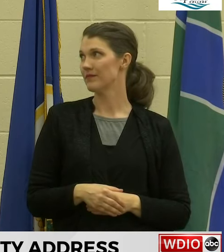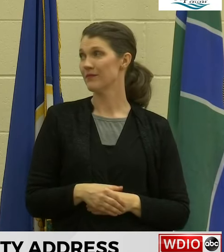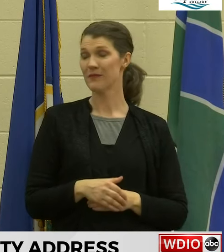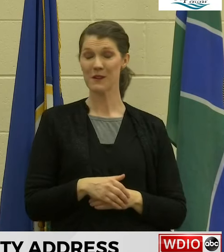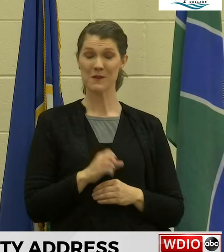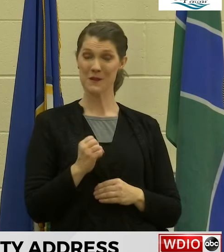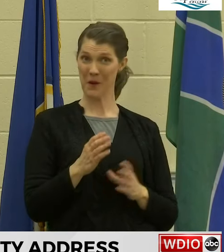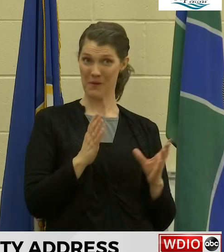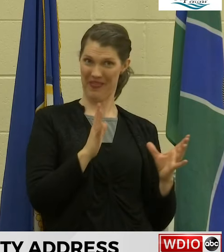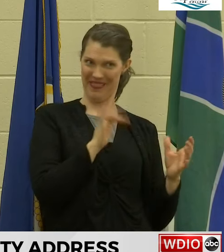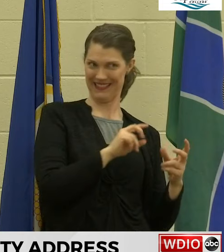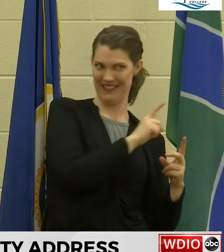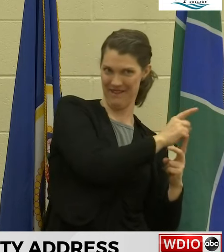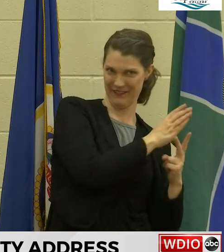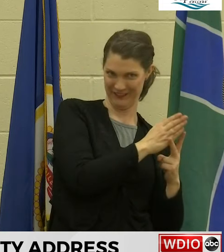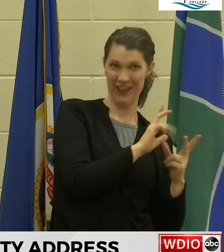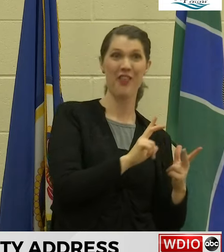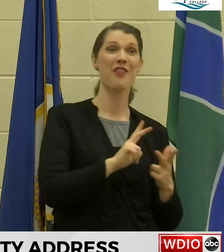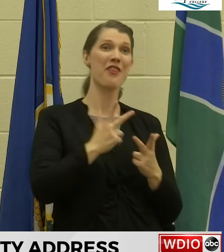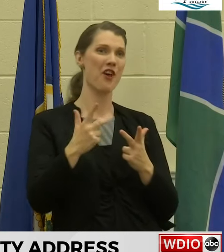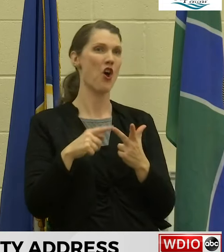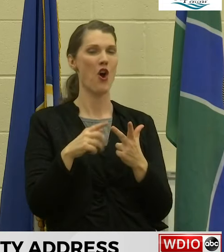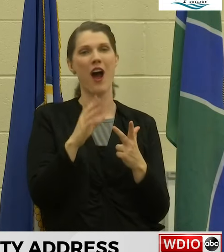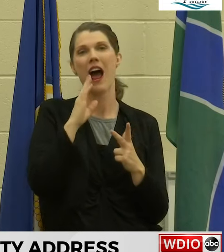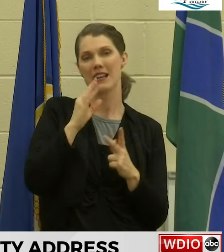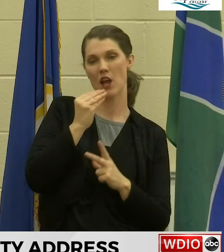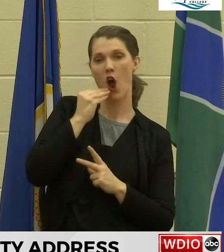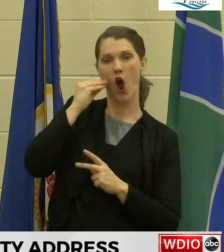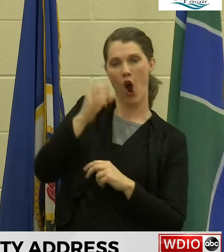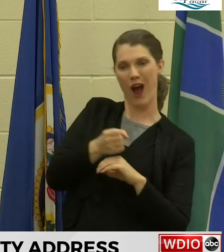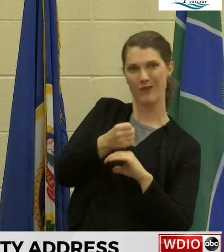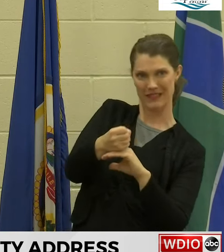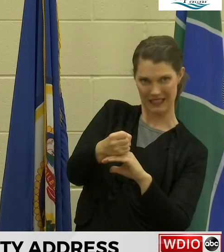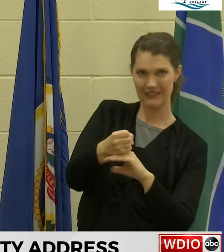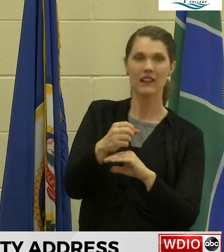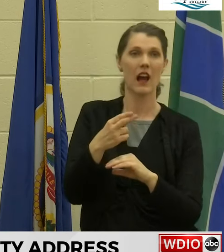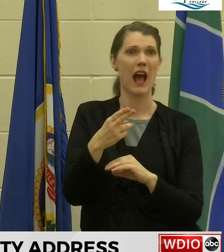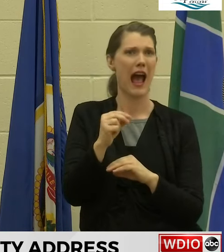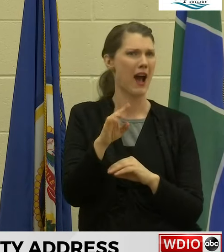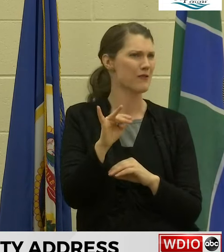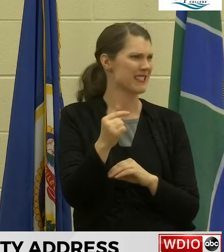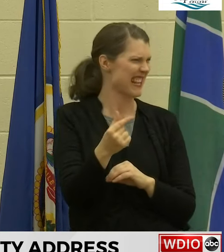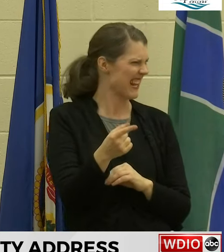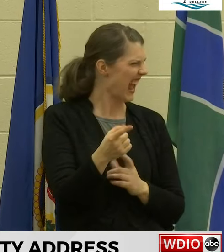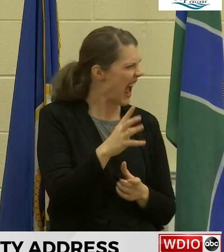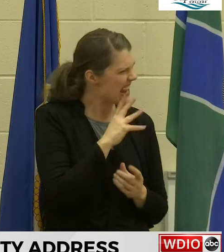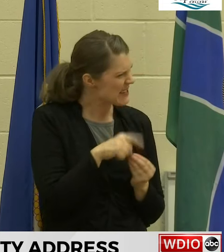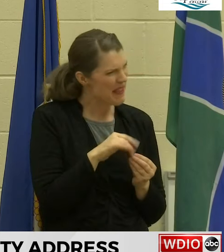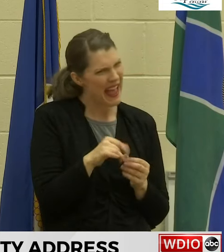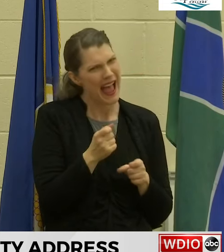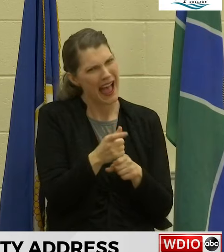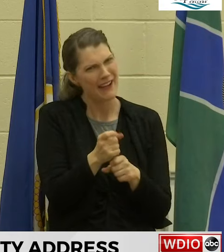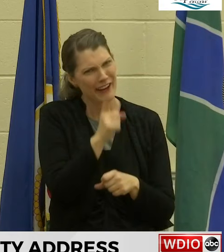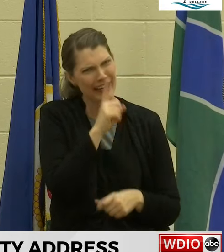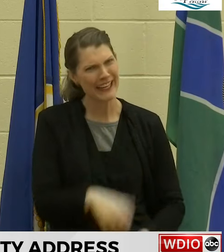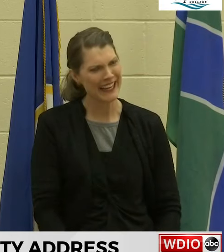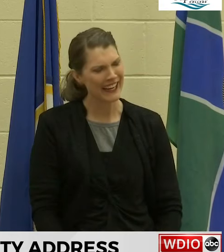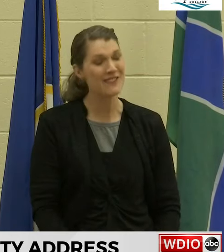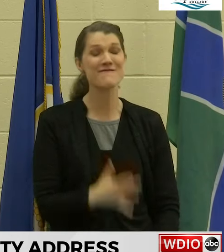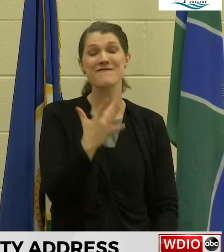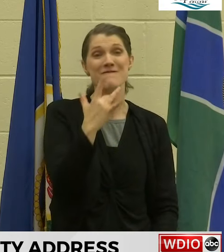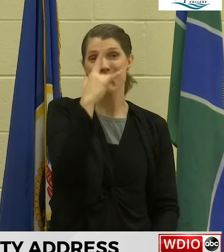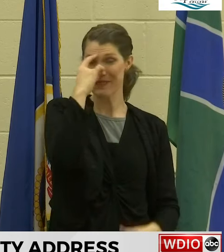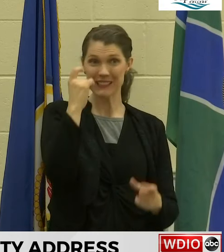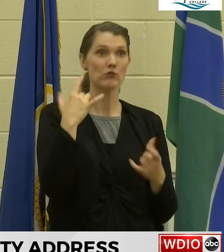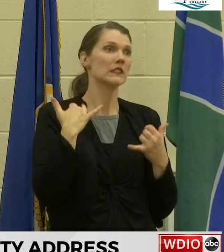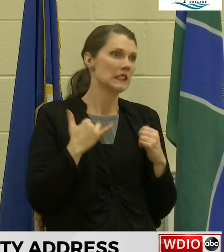So, third is housing. And you may notice that I talk about housing every year. And that's because